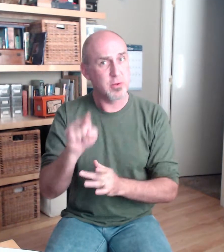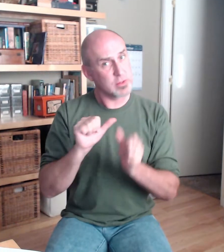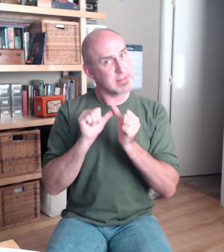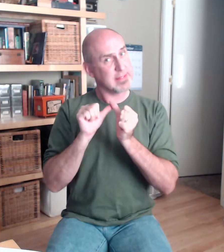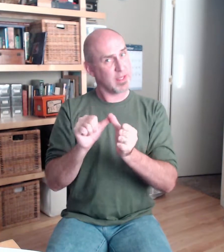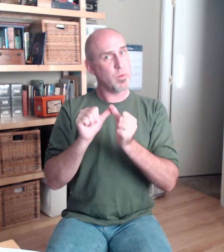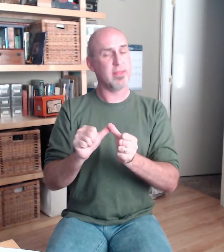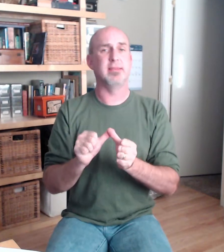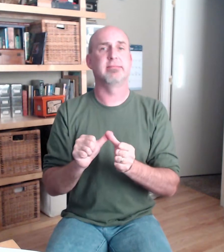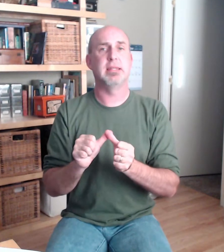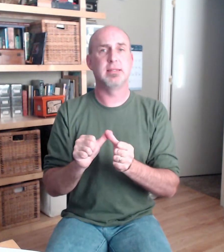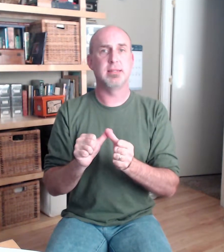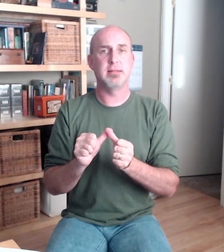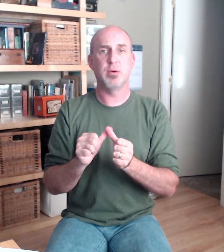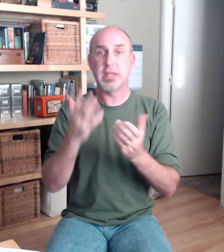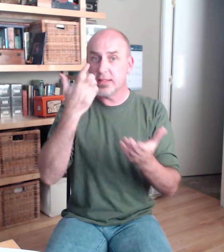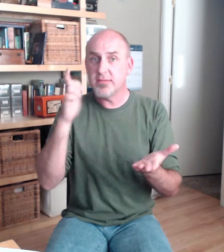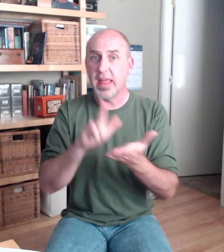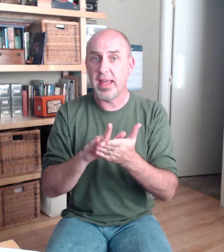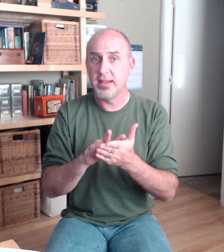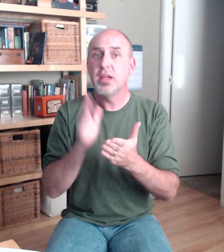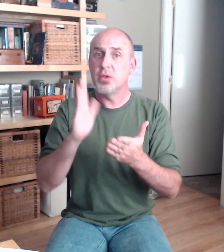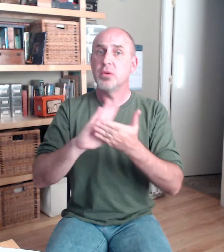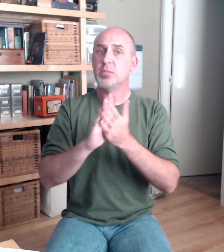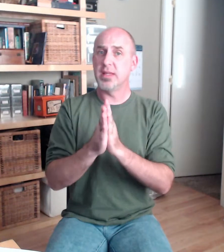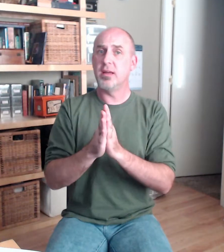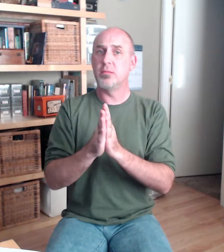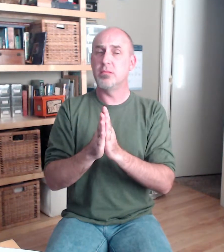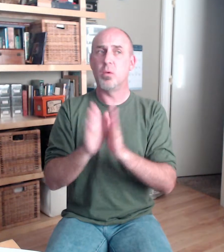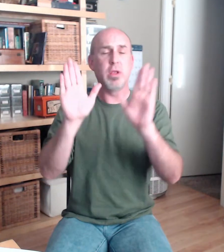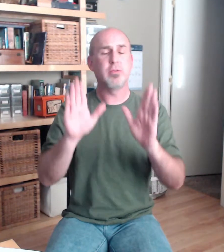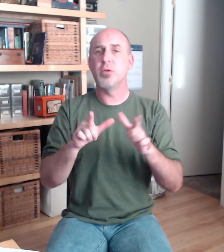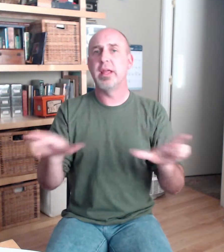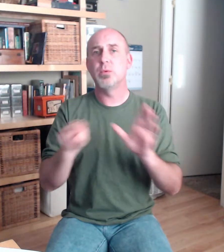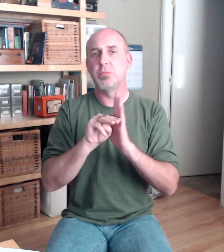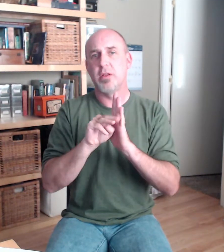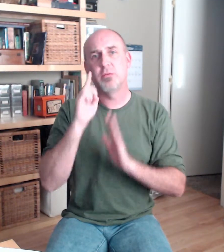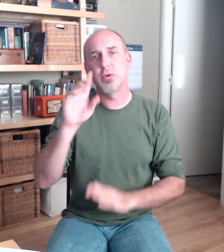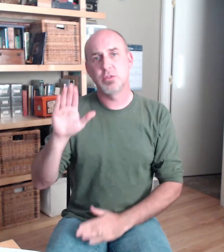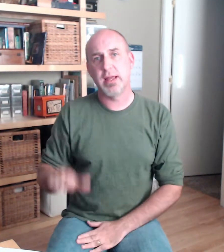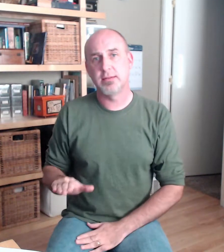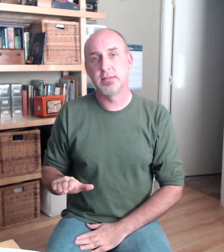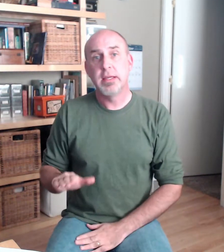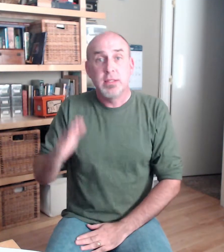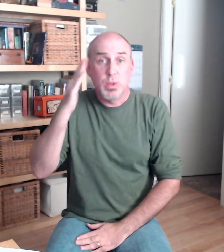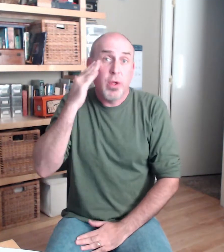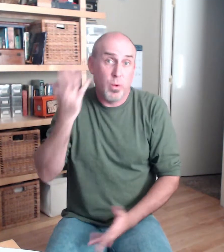you're sticking with it. And you know, because of that, you're going to become a wonderful language model for your child. So we know,